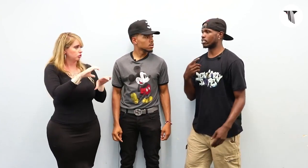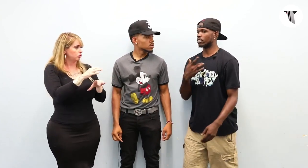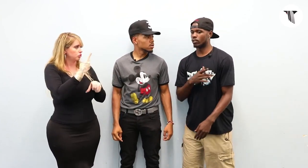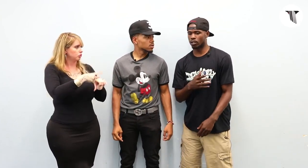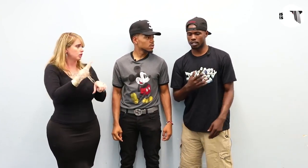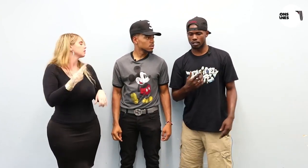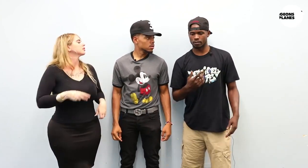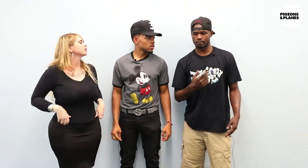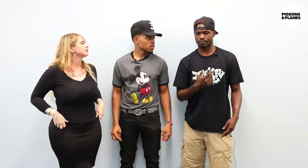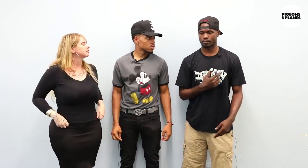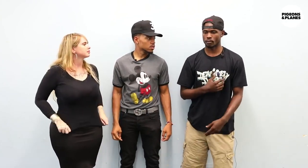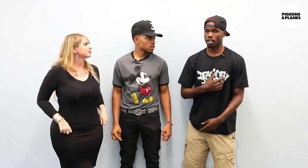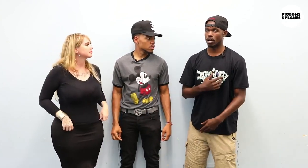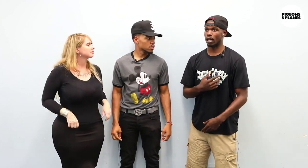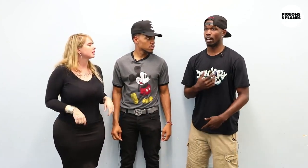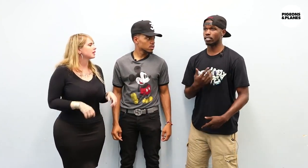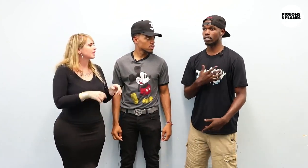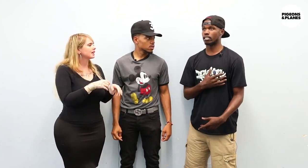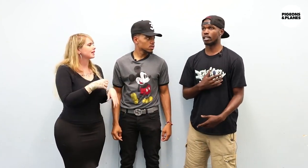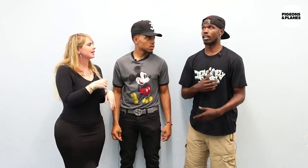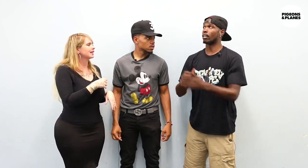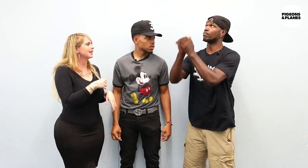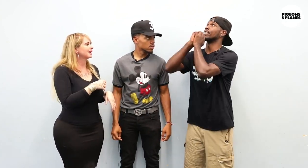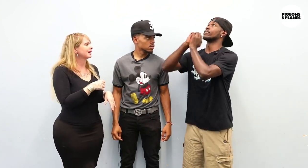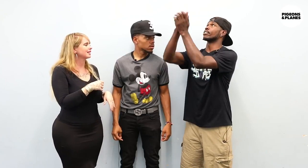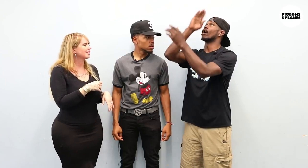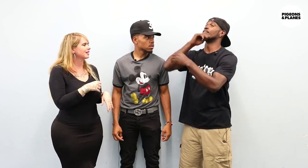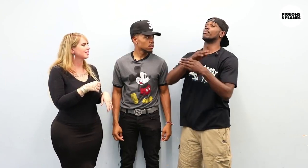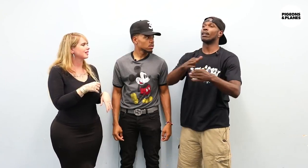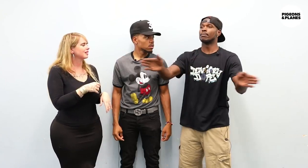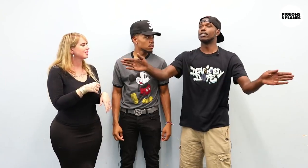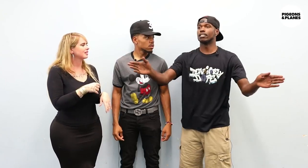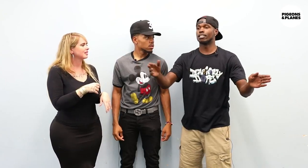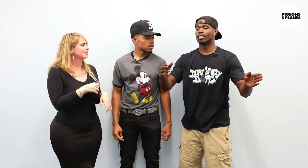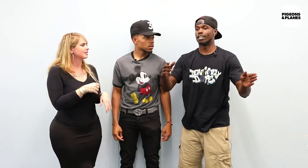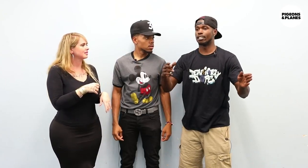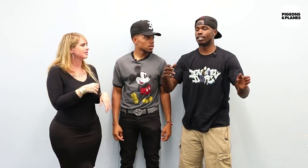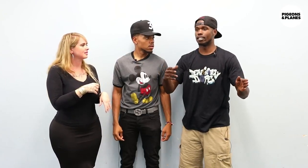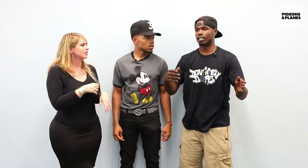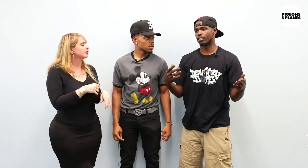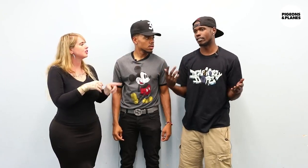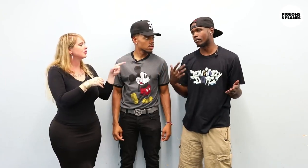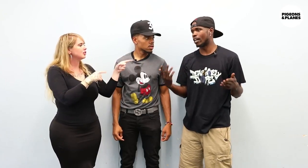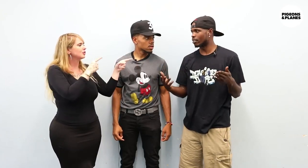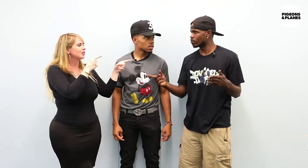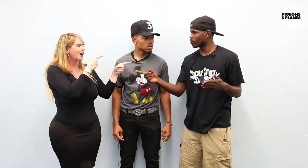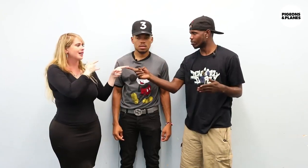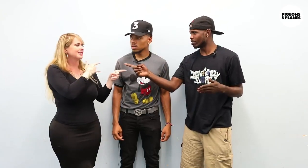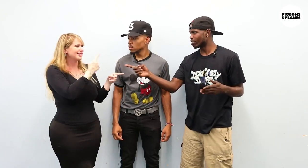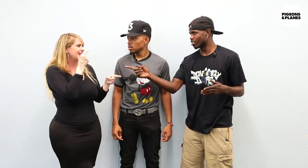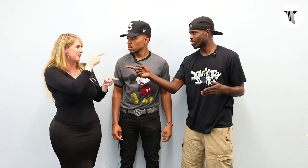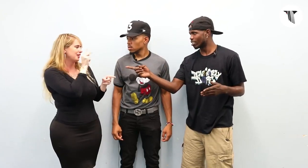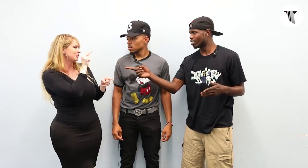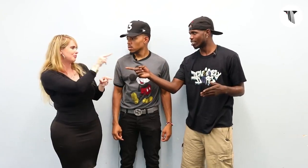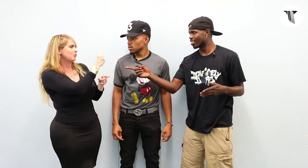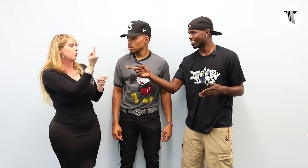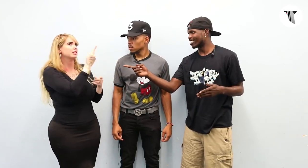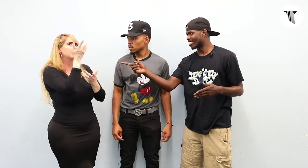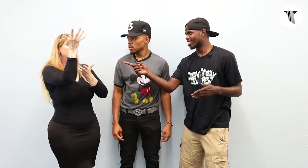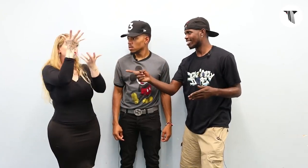do, I tend to say I speak to God in public, and then sometimes. I watch him, you always like, you do